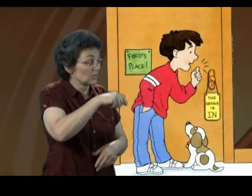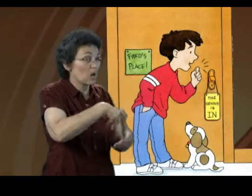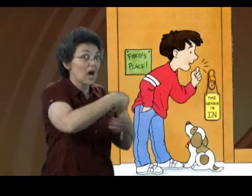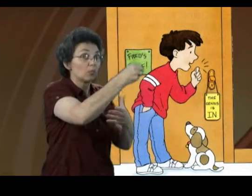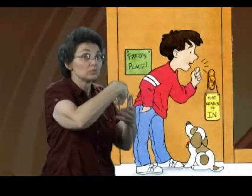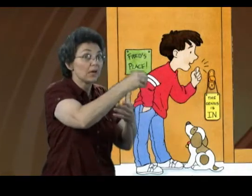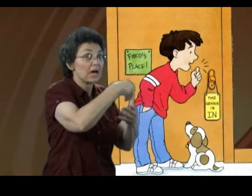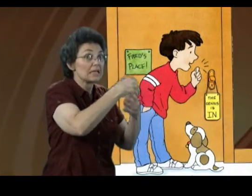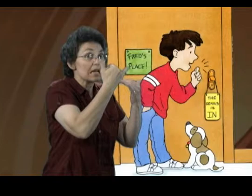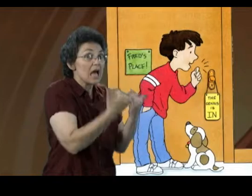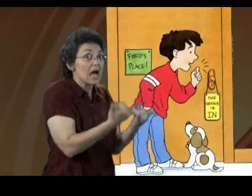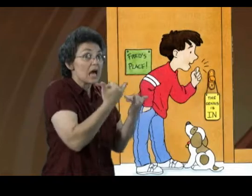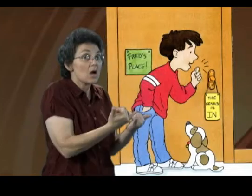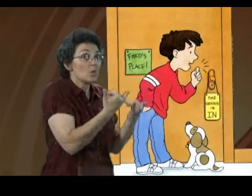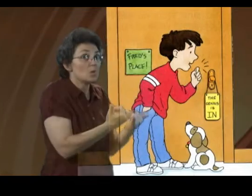"Rags needs to go out now."